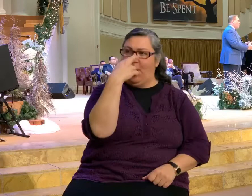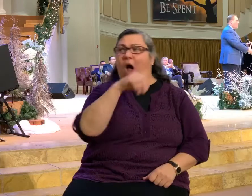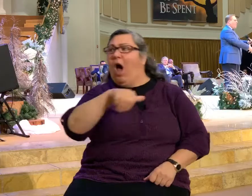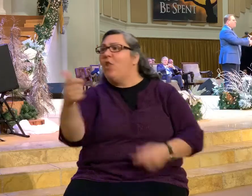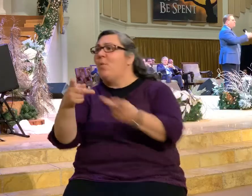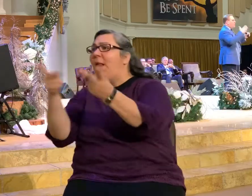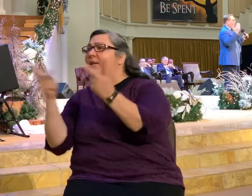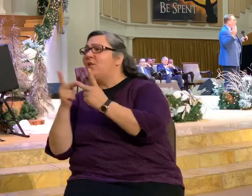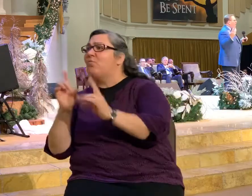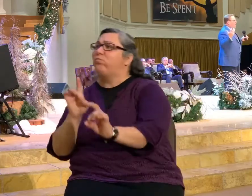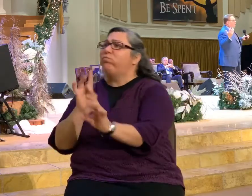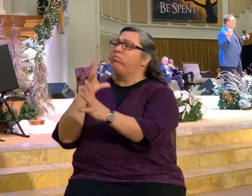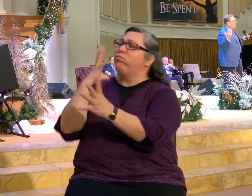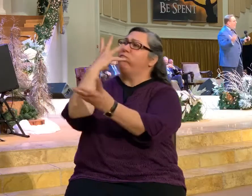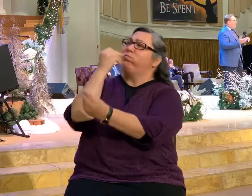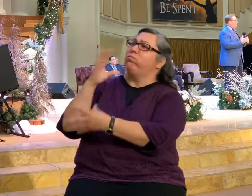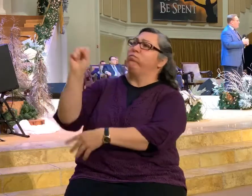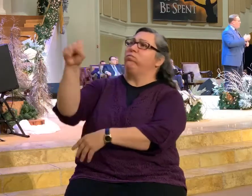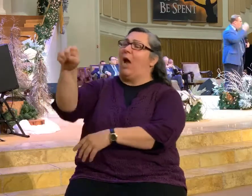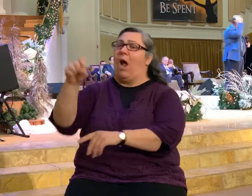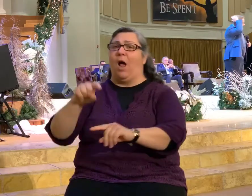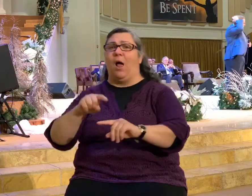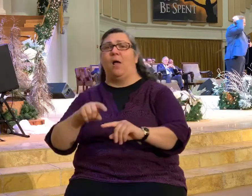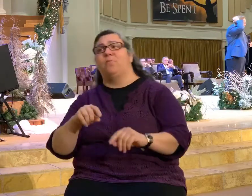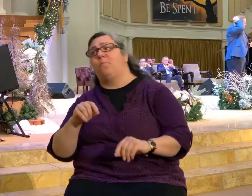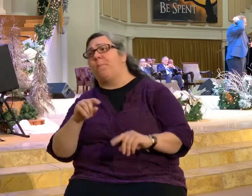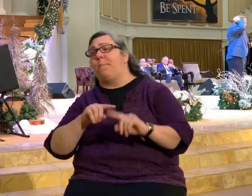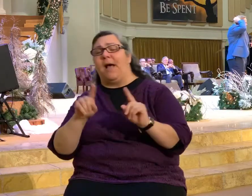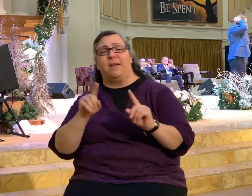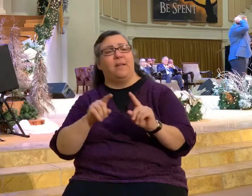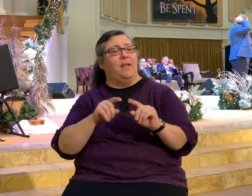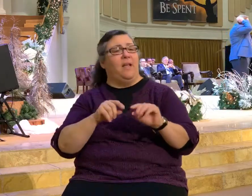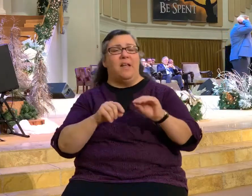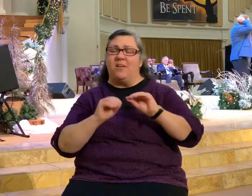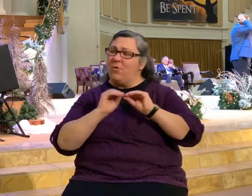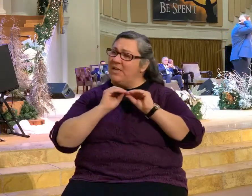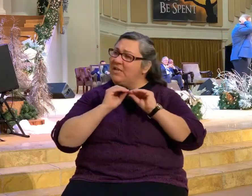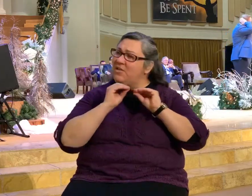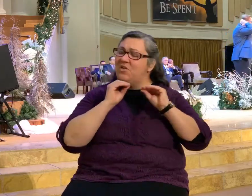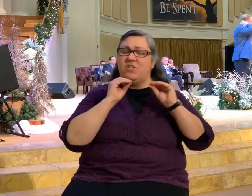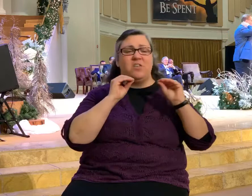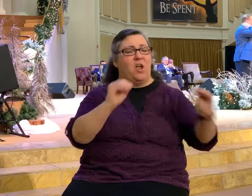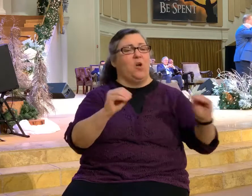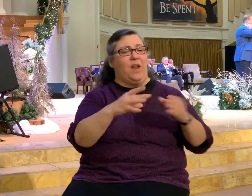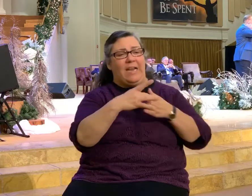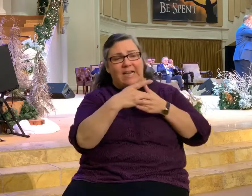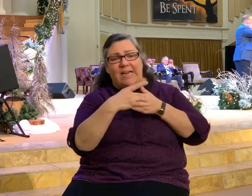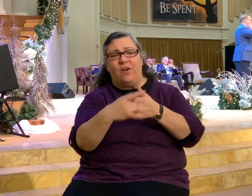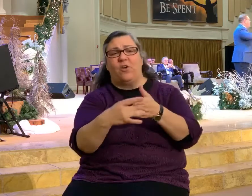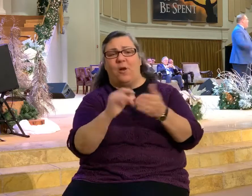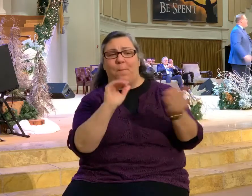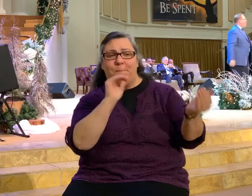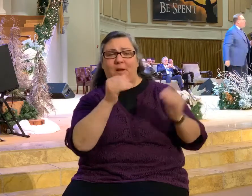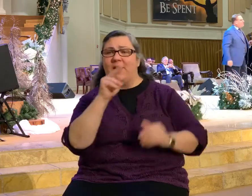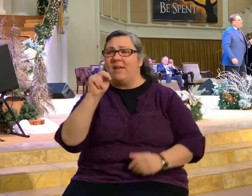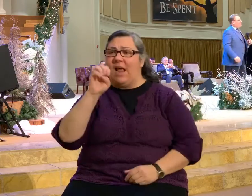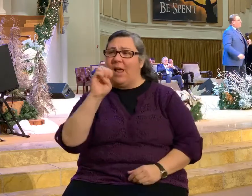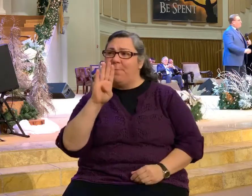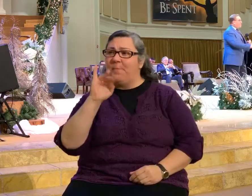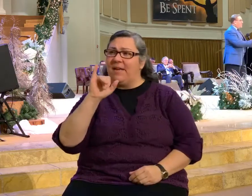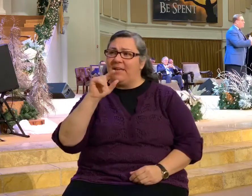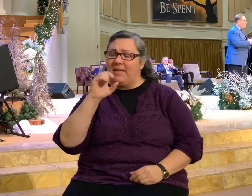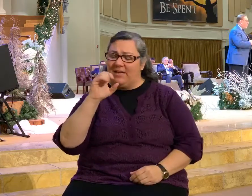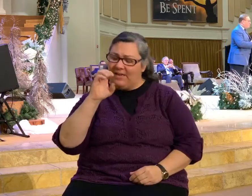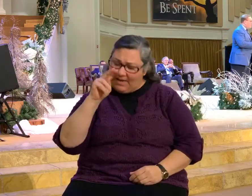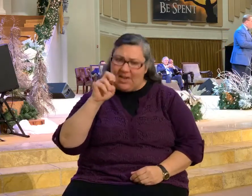exquisite, more learned, more powerful. There was no head like Nebuchadnezzar, obviously, but he didn't have an army that